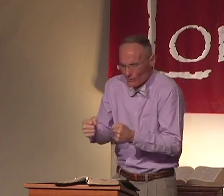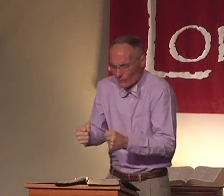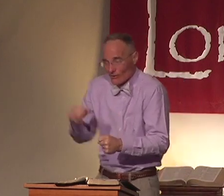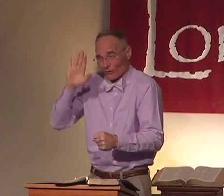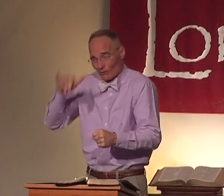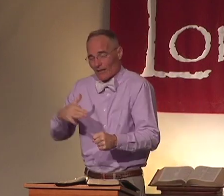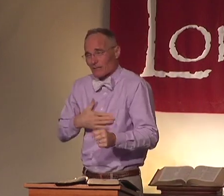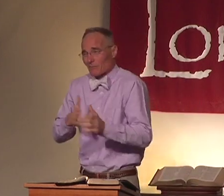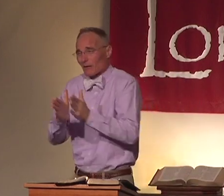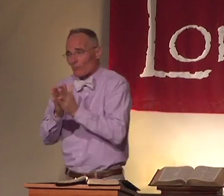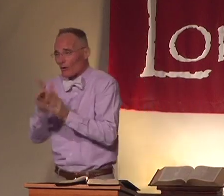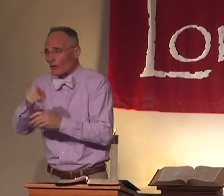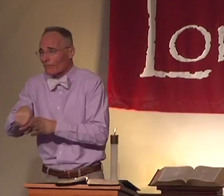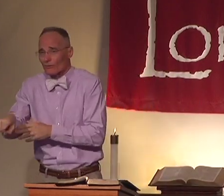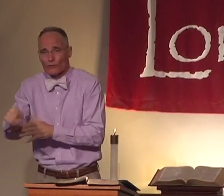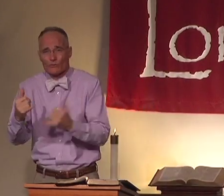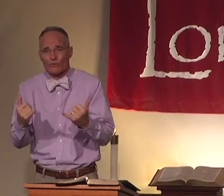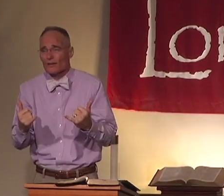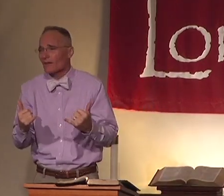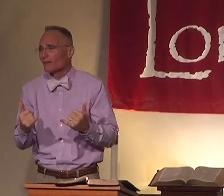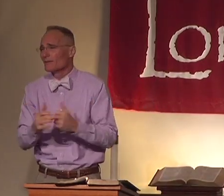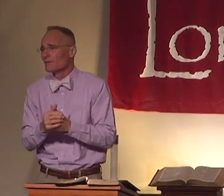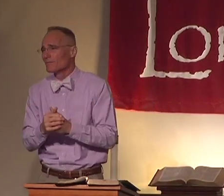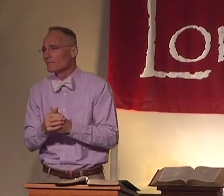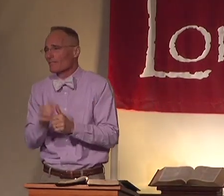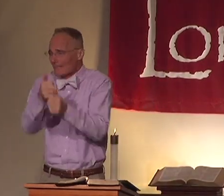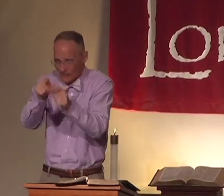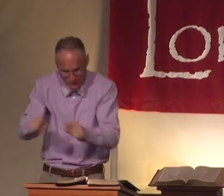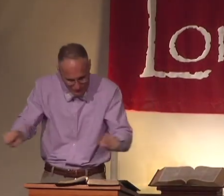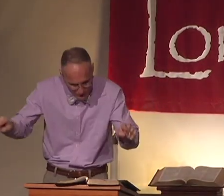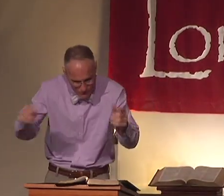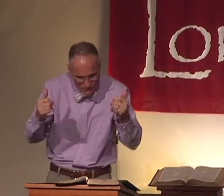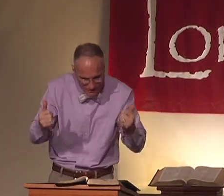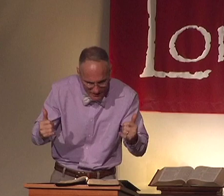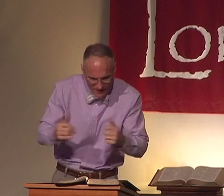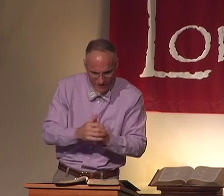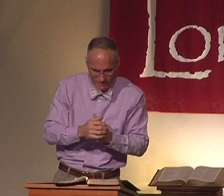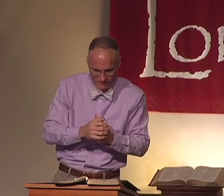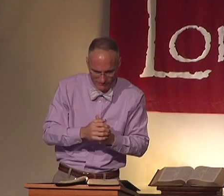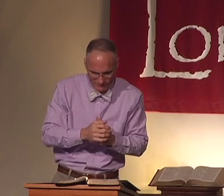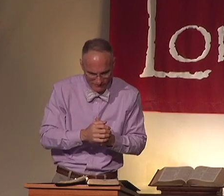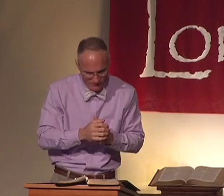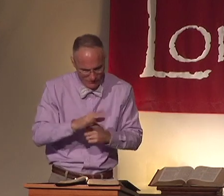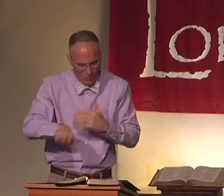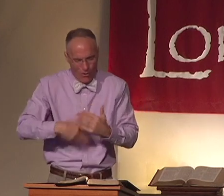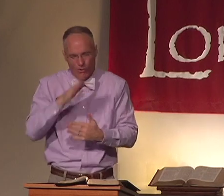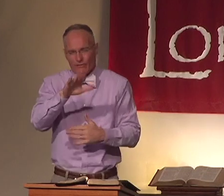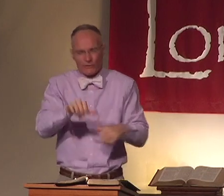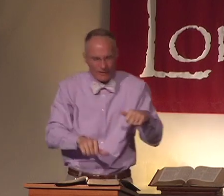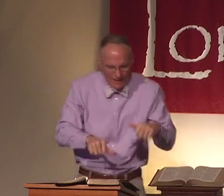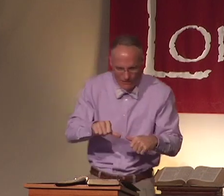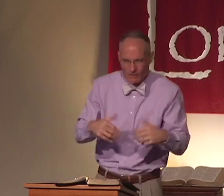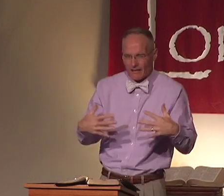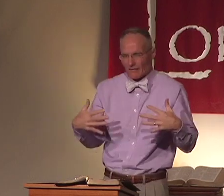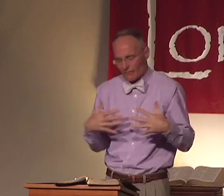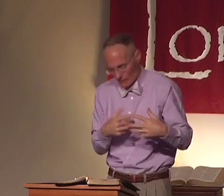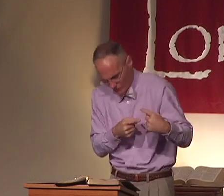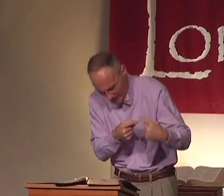and your strength, you know, that's my prayer for you right now, that each one of you today will do that. All of your doubts,